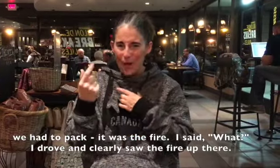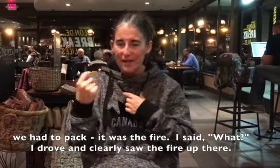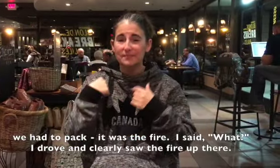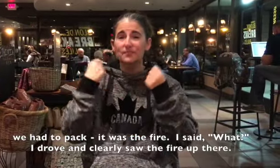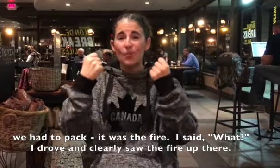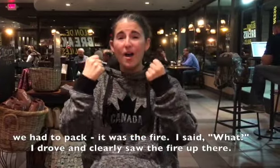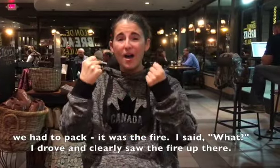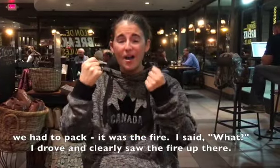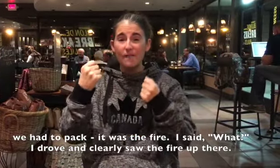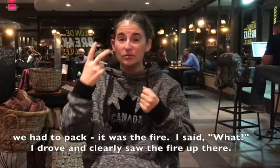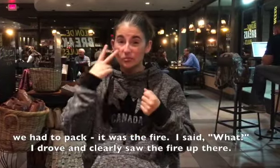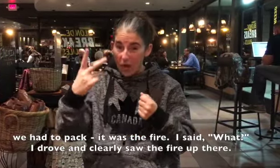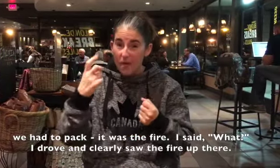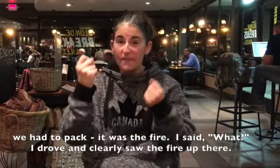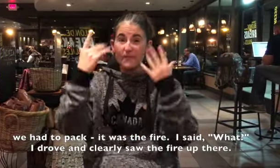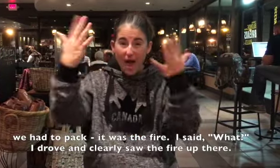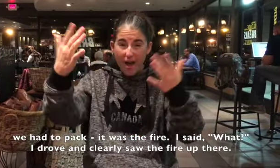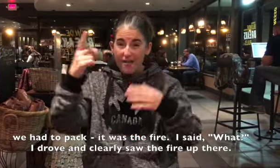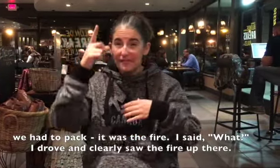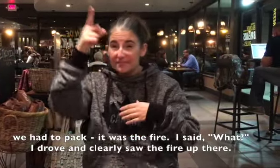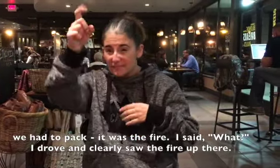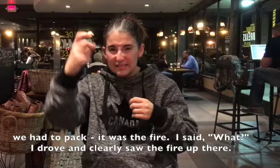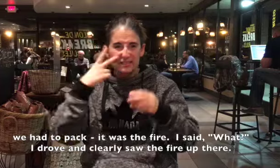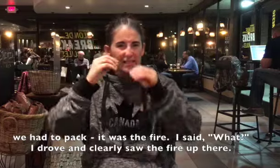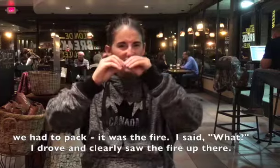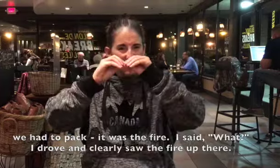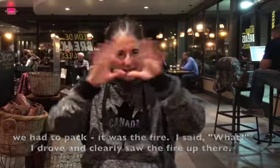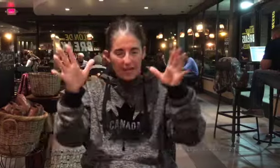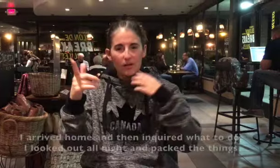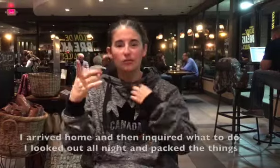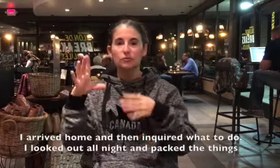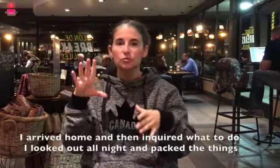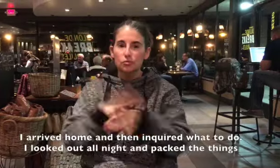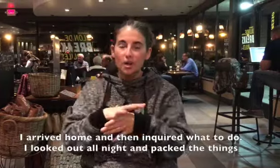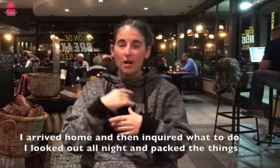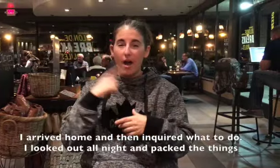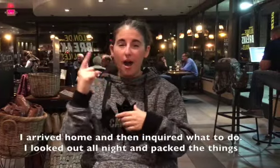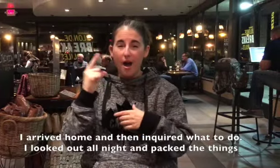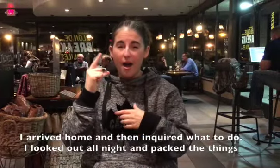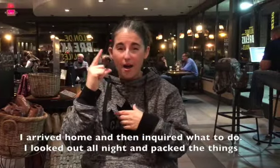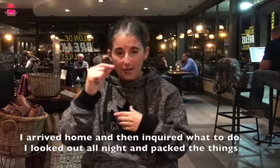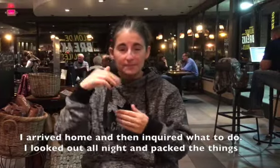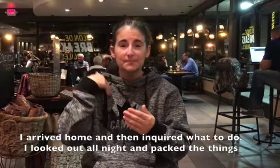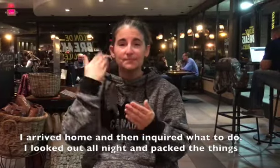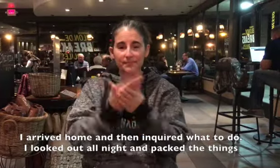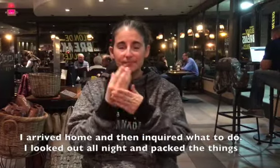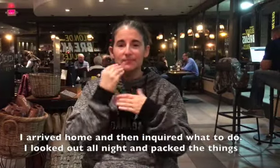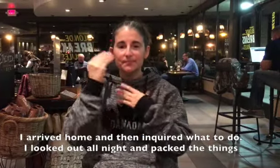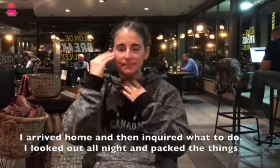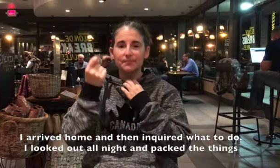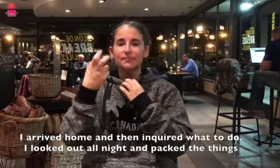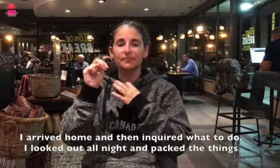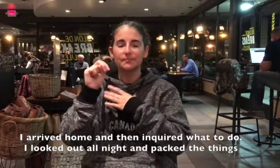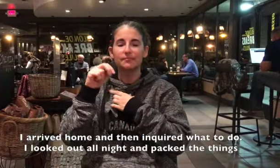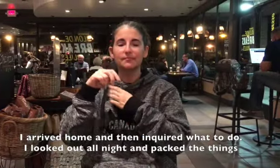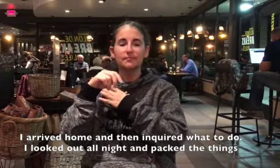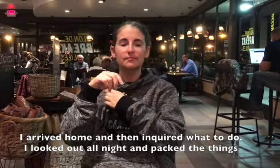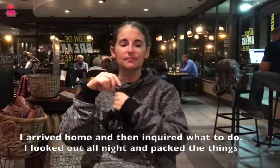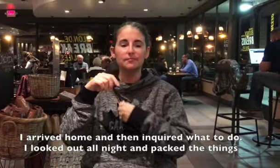was a fire. I said, what? I drove and clearly saw the fire up there. I arrived home and then I inquired on what to do. I